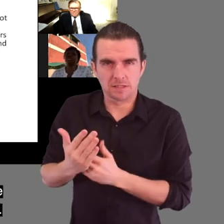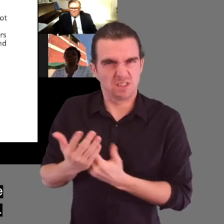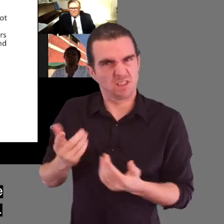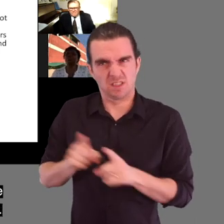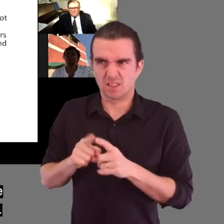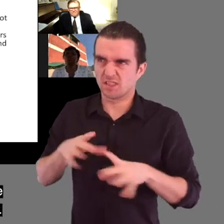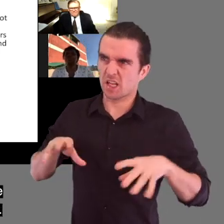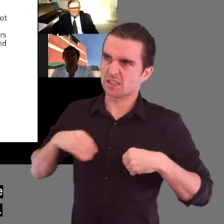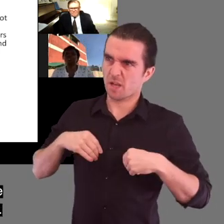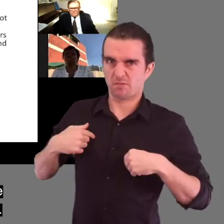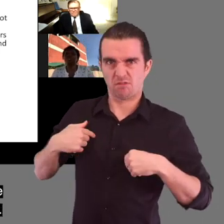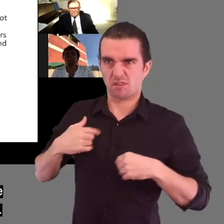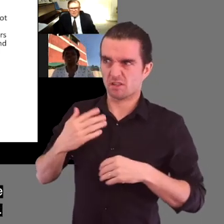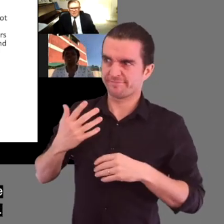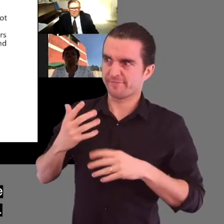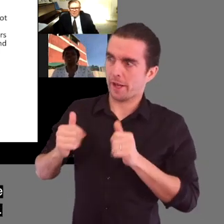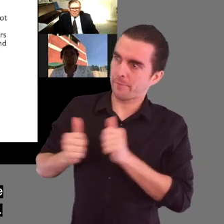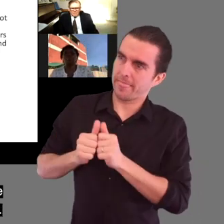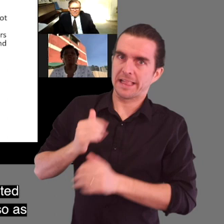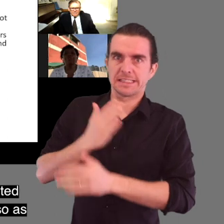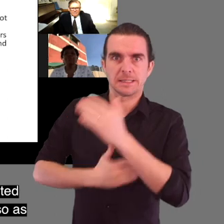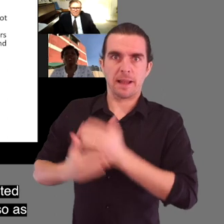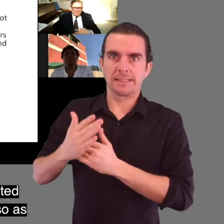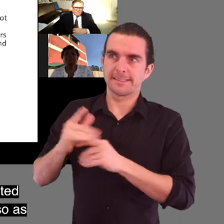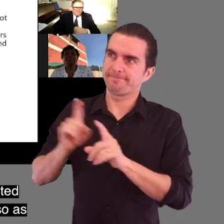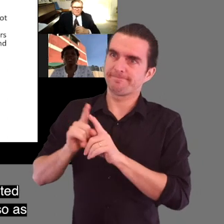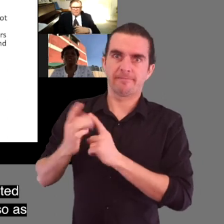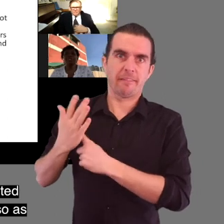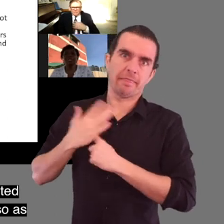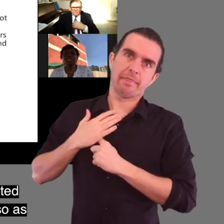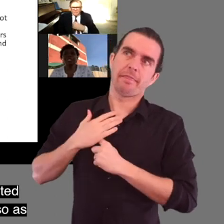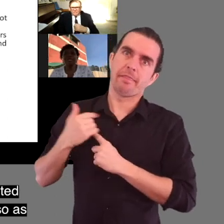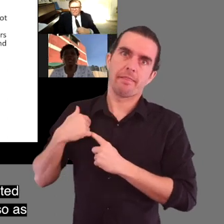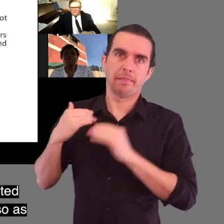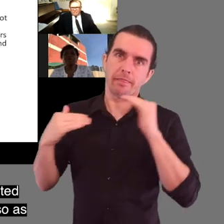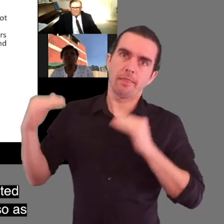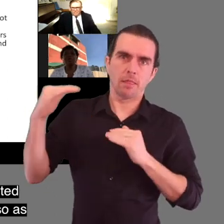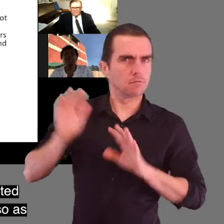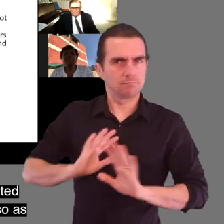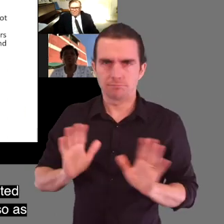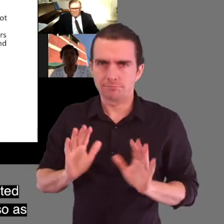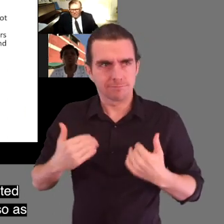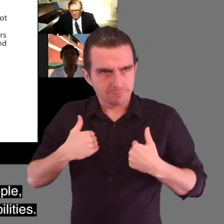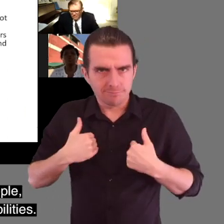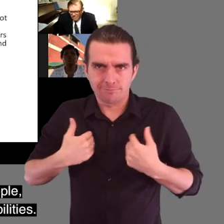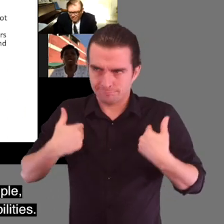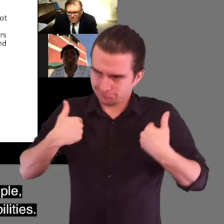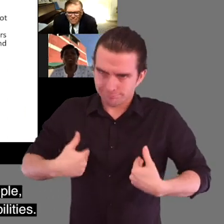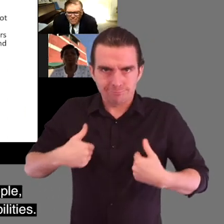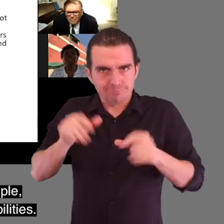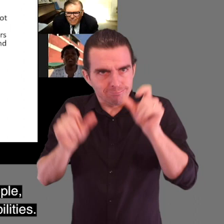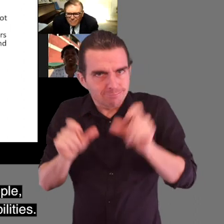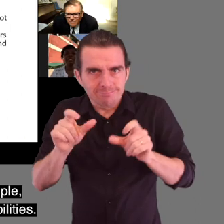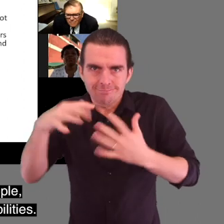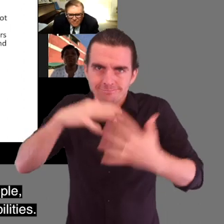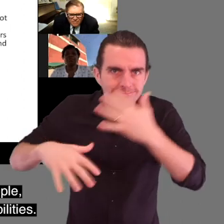to accept that we are objects and powerless. We view ourselves as united by a common oppression so as to